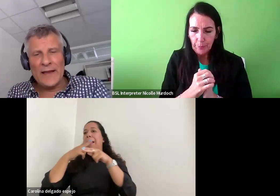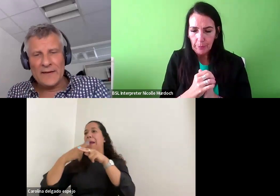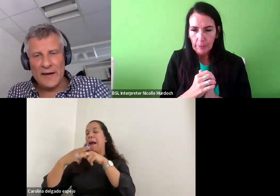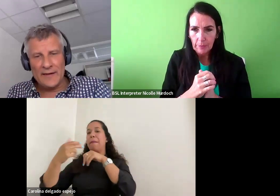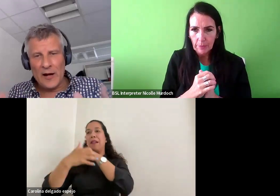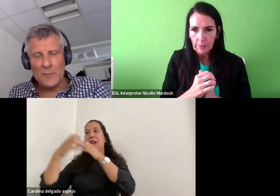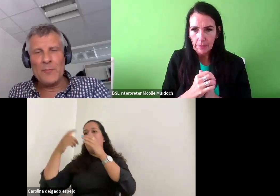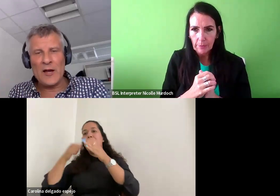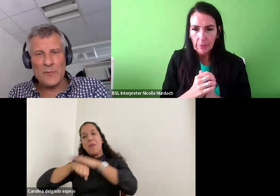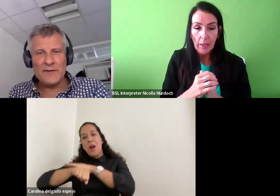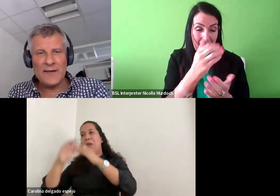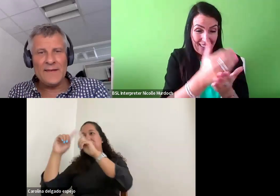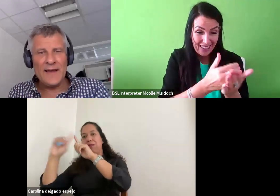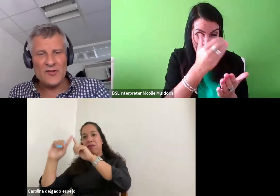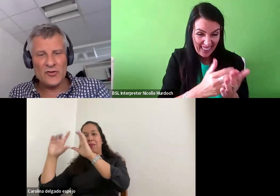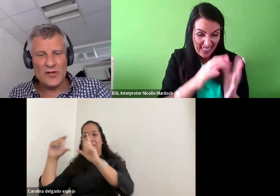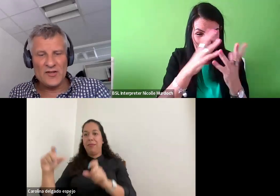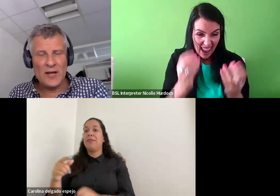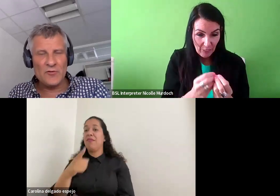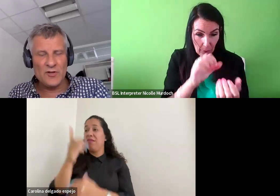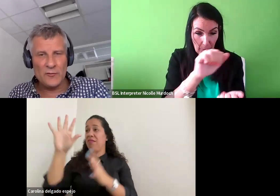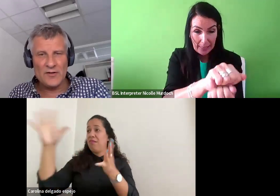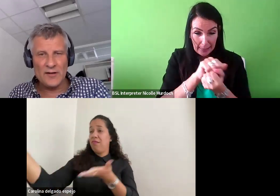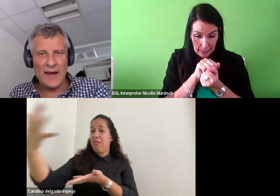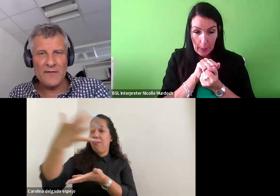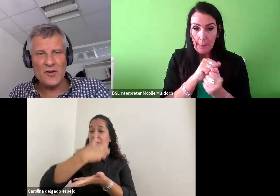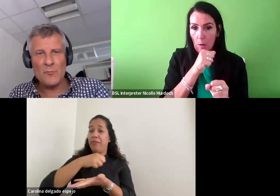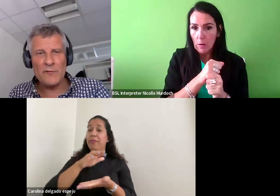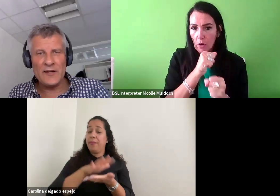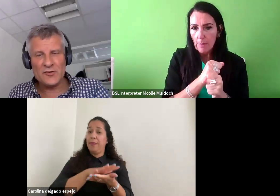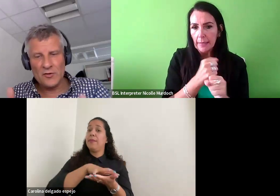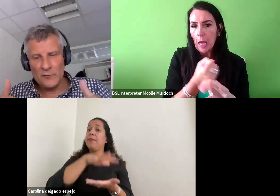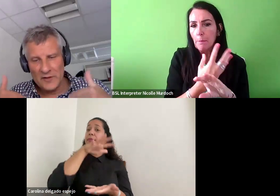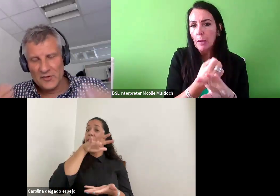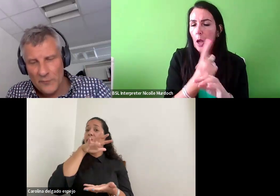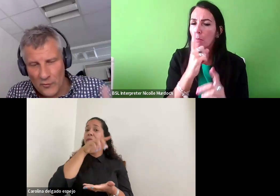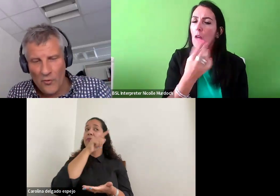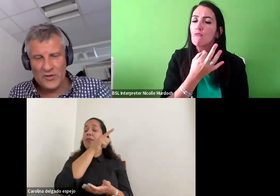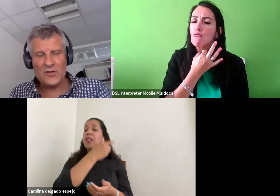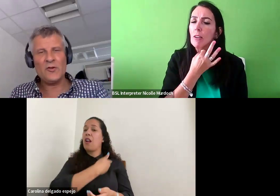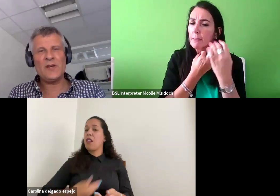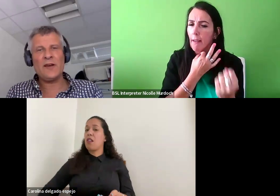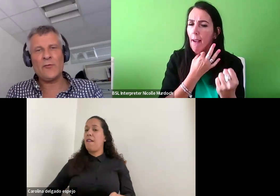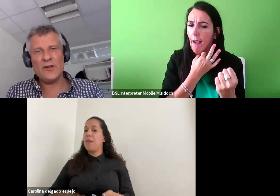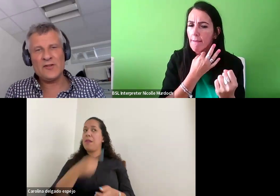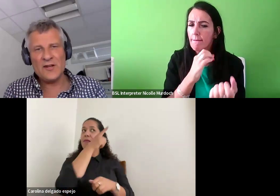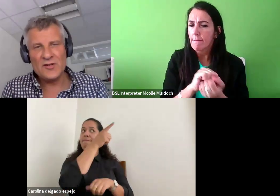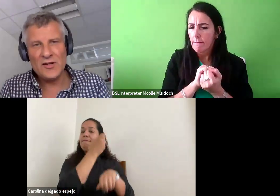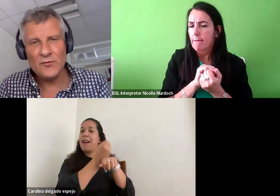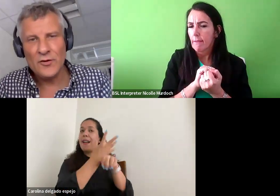by collecting and developing biometric data in such an unstable situation carries a number of risks. Of course,